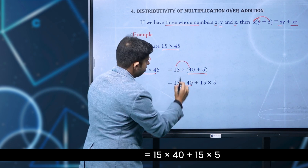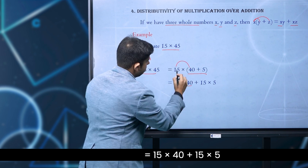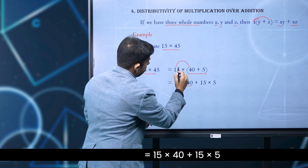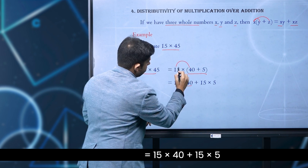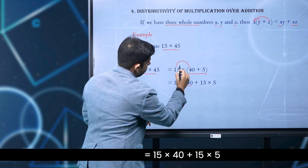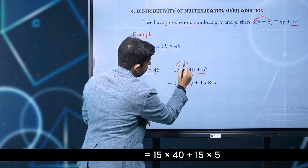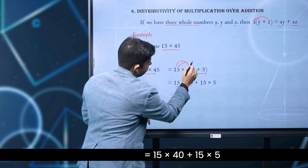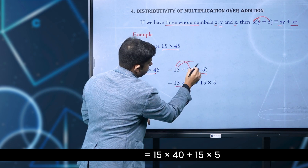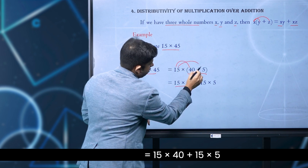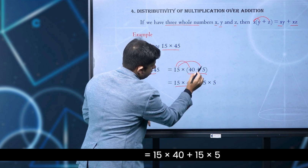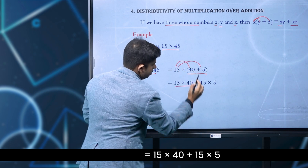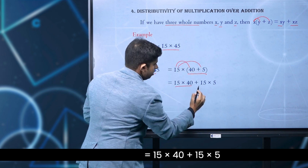plus 15 into 5,